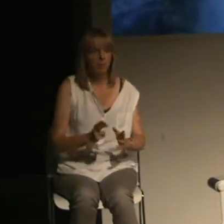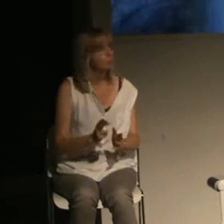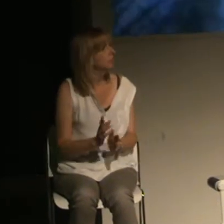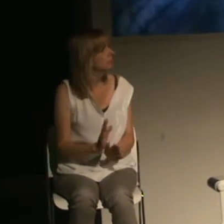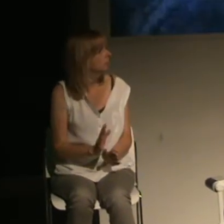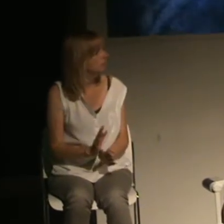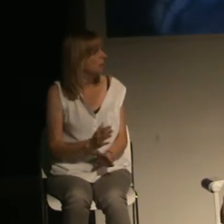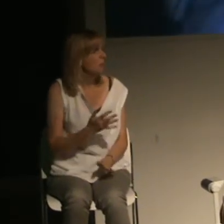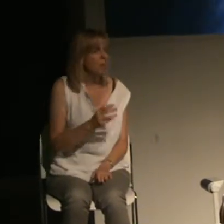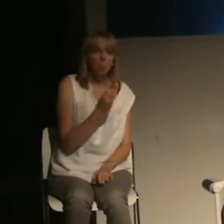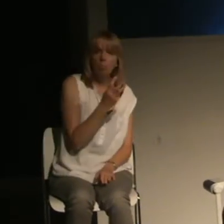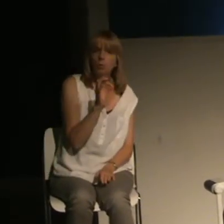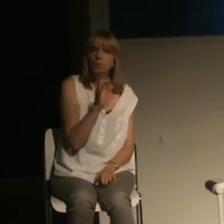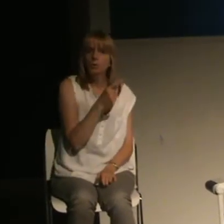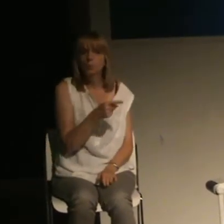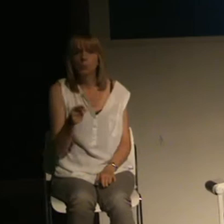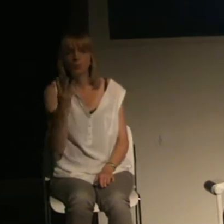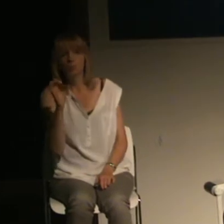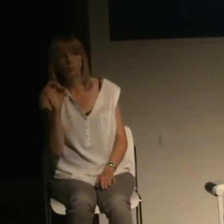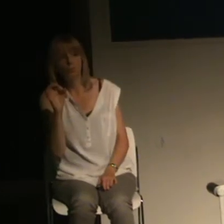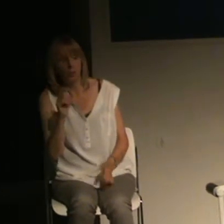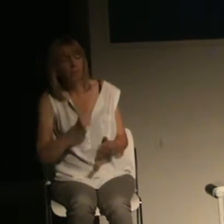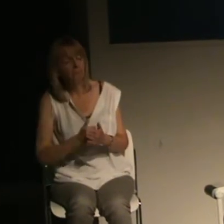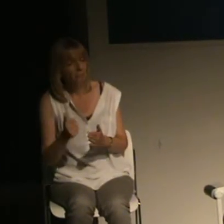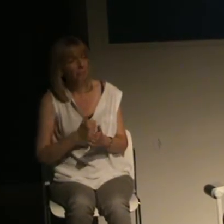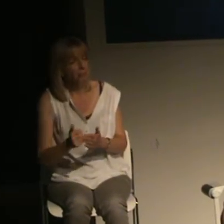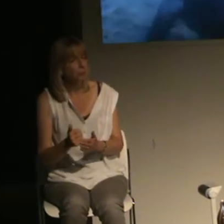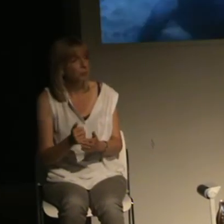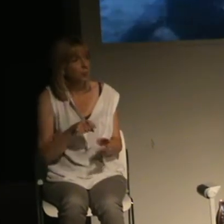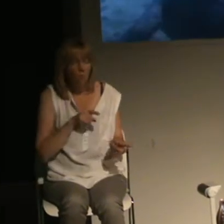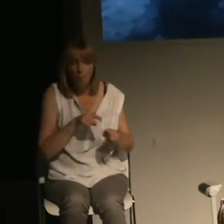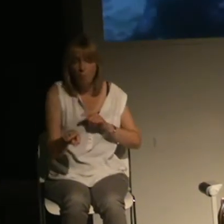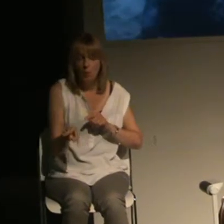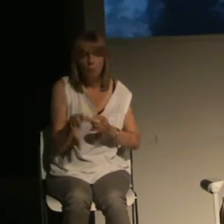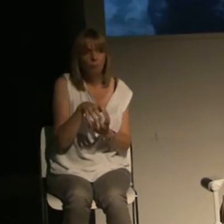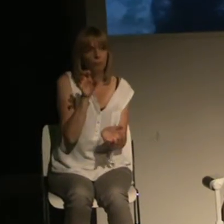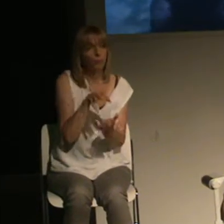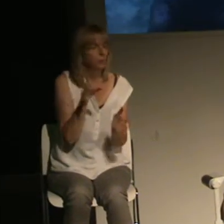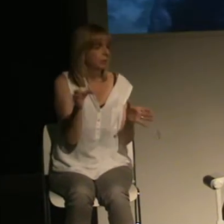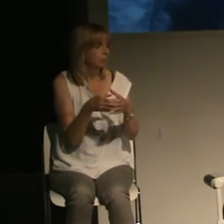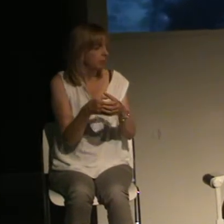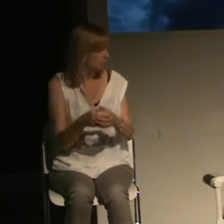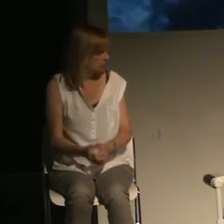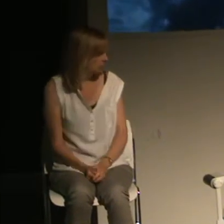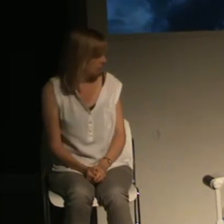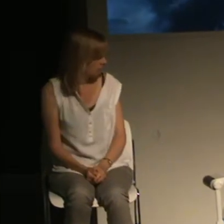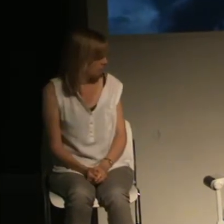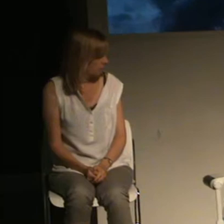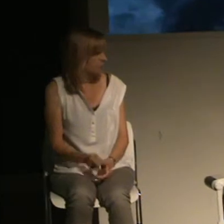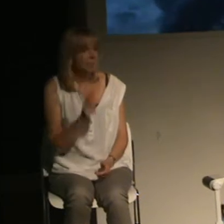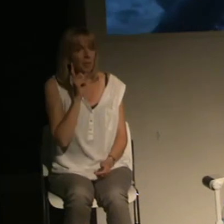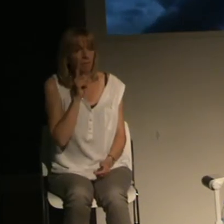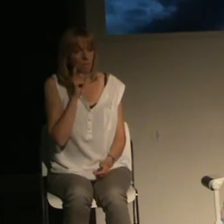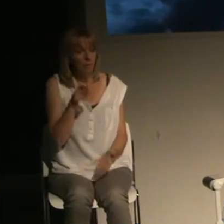Oh, 30 or 40 is sort of the norm for most croc species, 30 or 40 eggs all in one go. The female makes